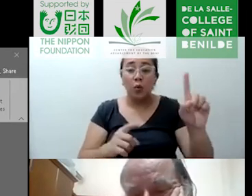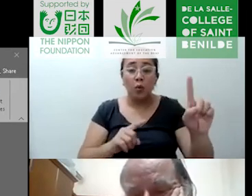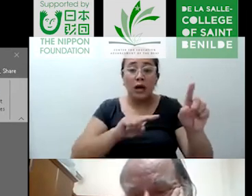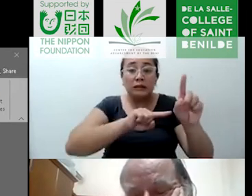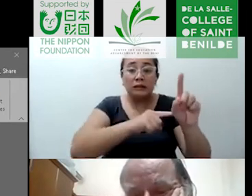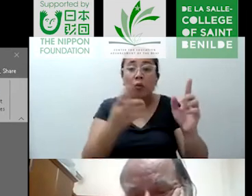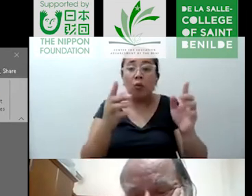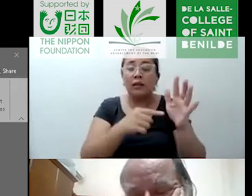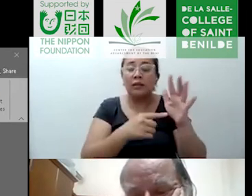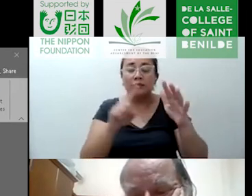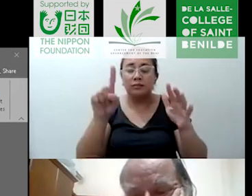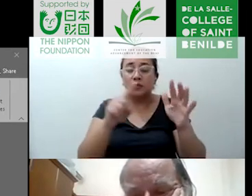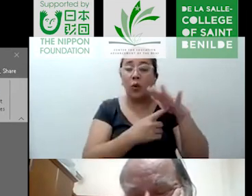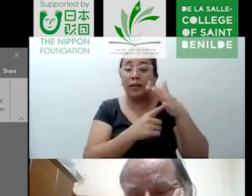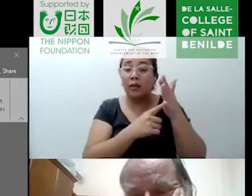location?